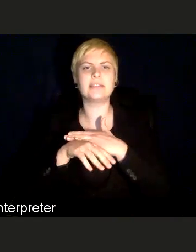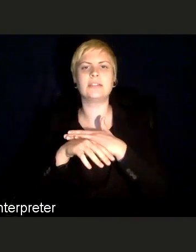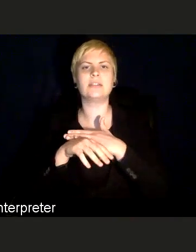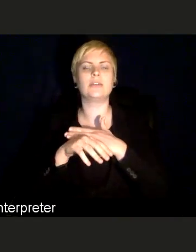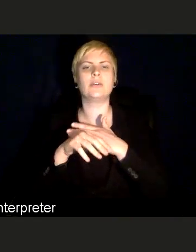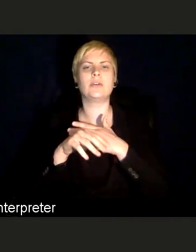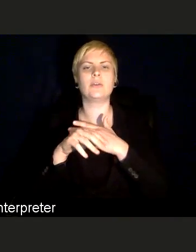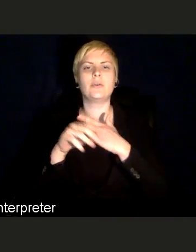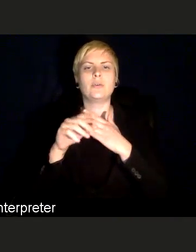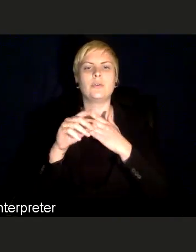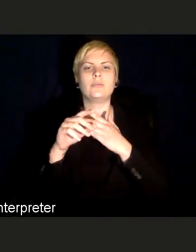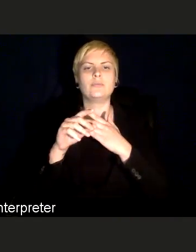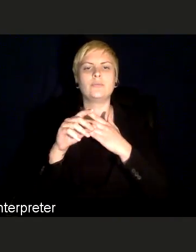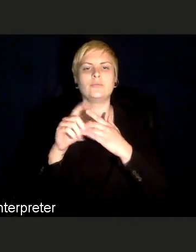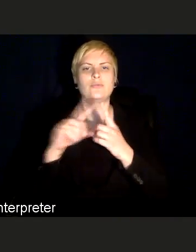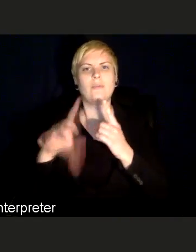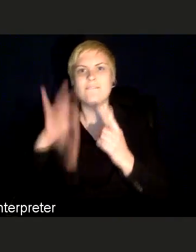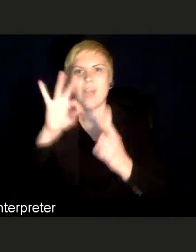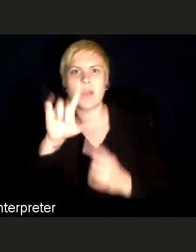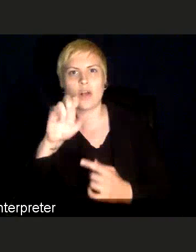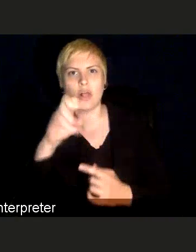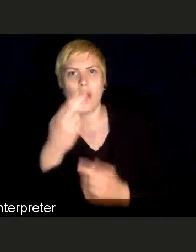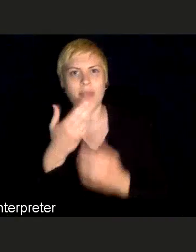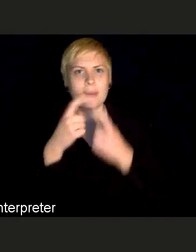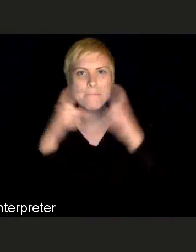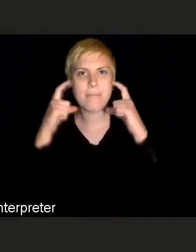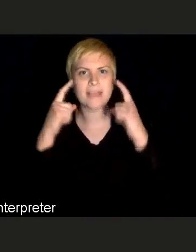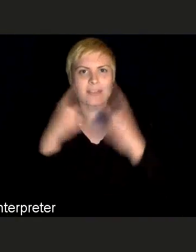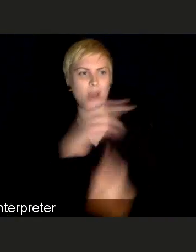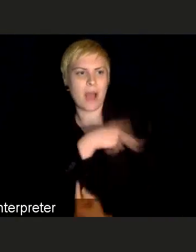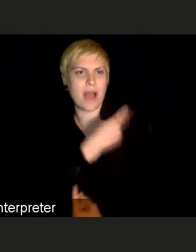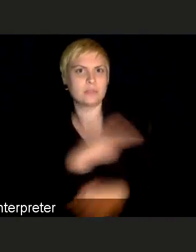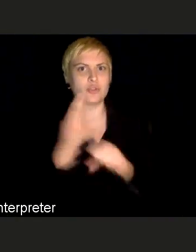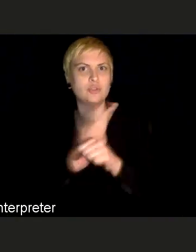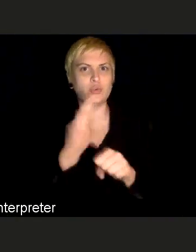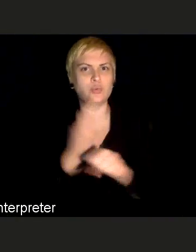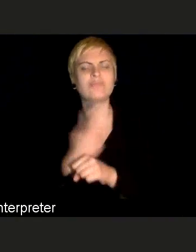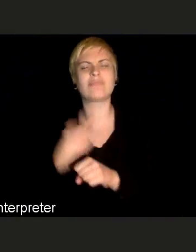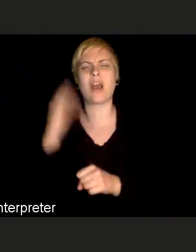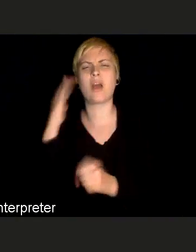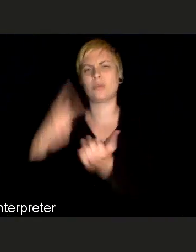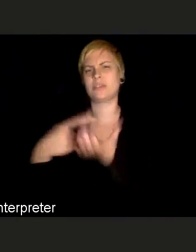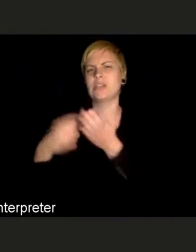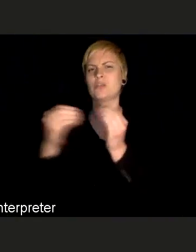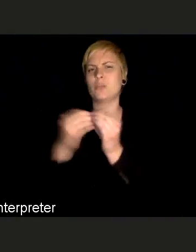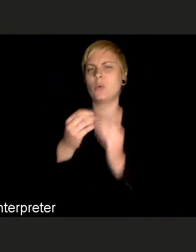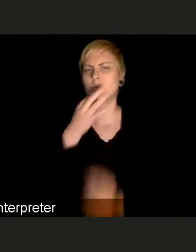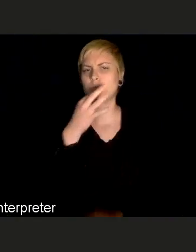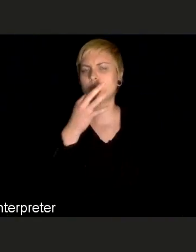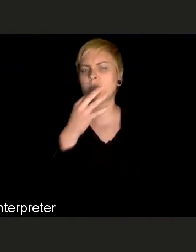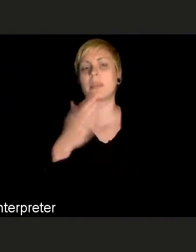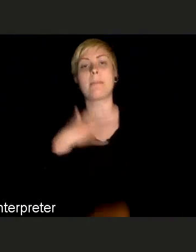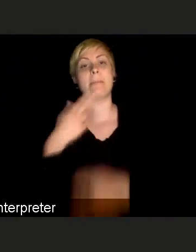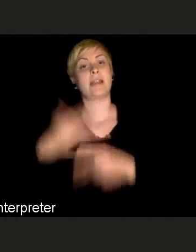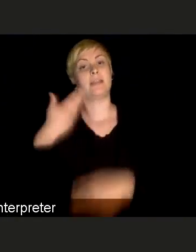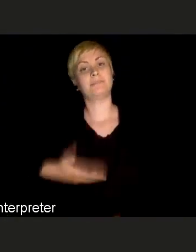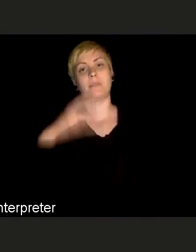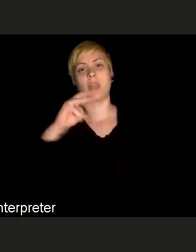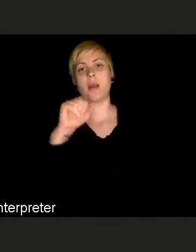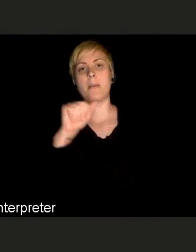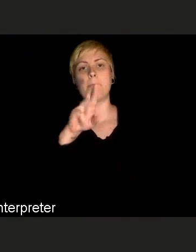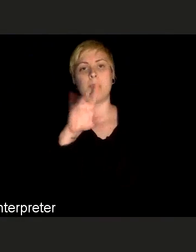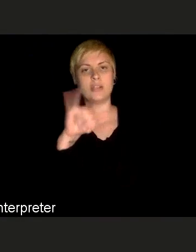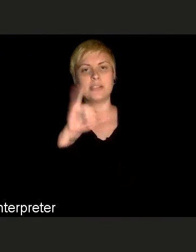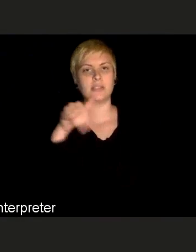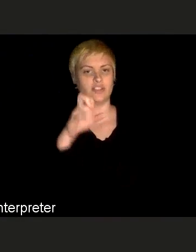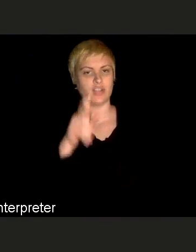cloth mask from somewhere to use. And I'll talk more about that in a minute. So again, my name is Marcy Jack, Chief